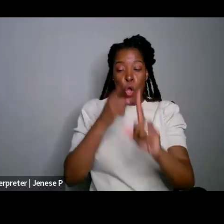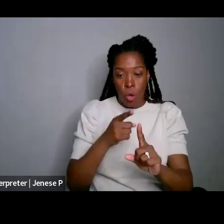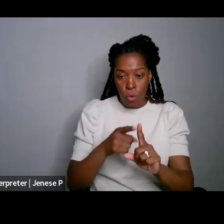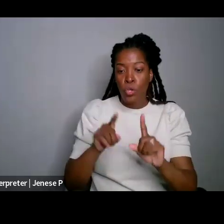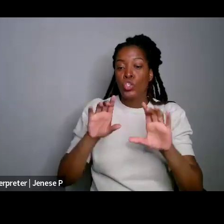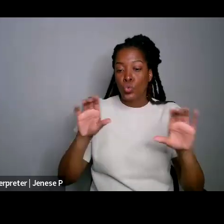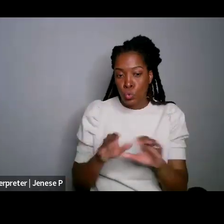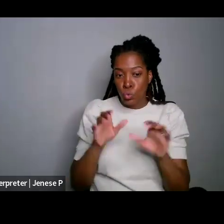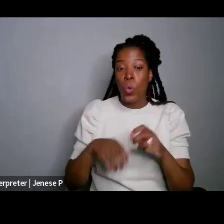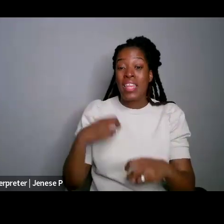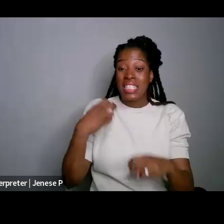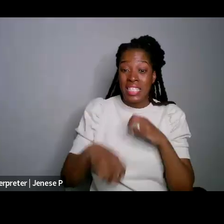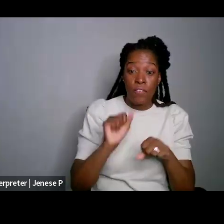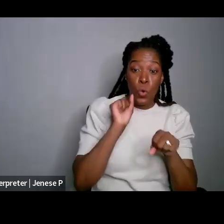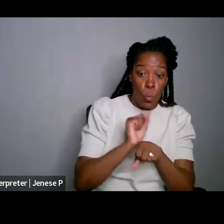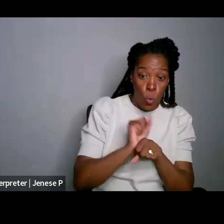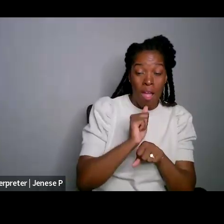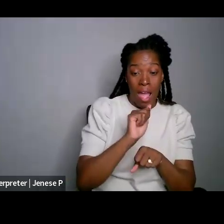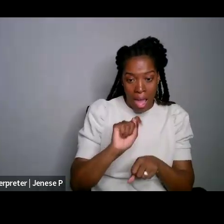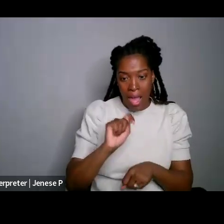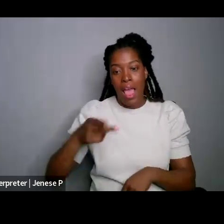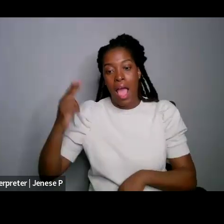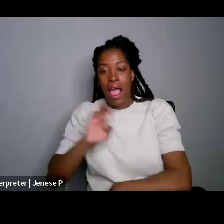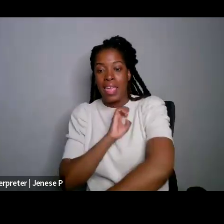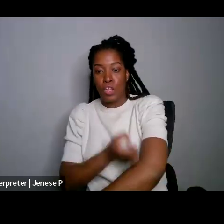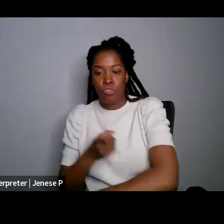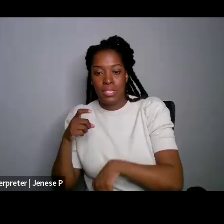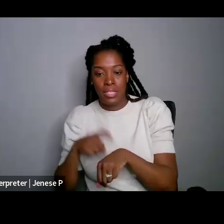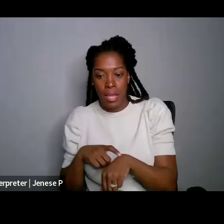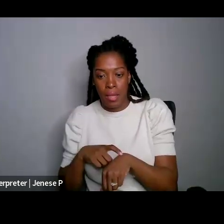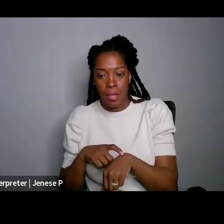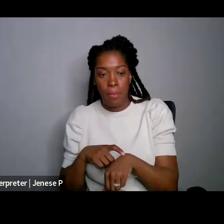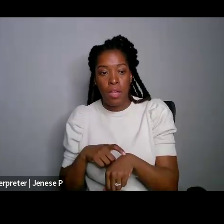in person? Is it cooking? Is it email? Is it